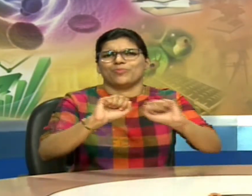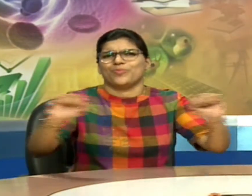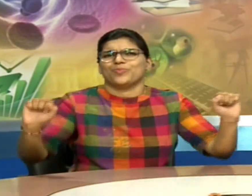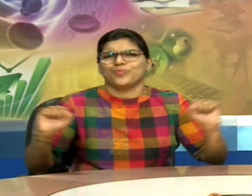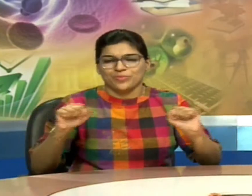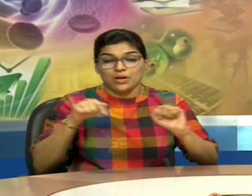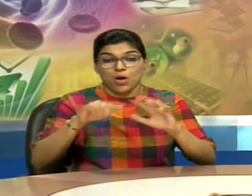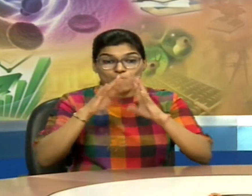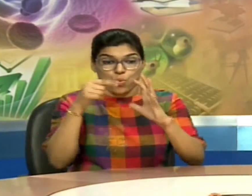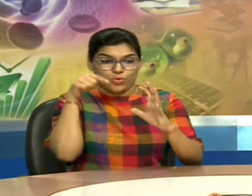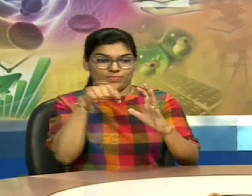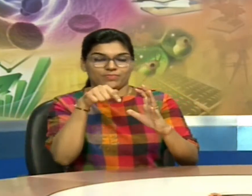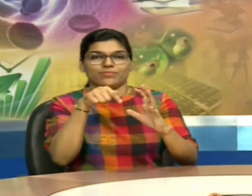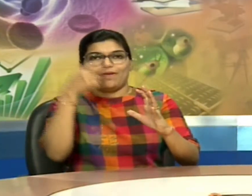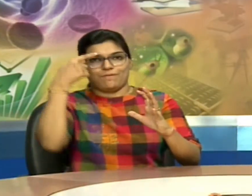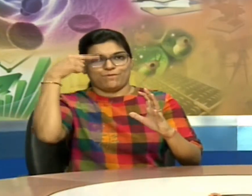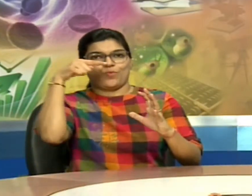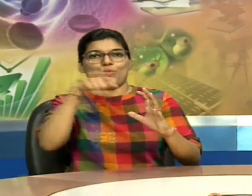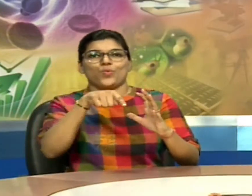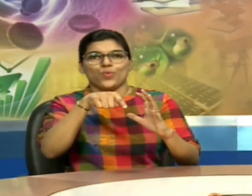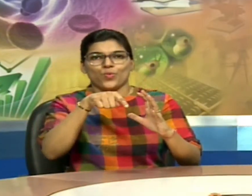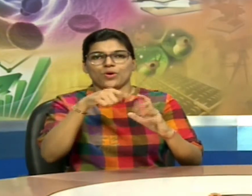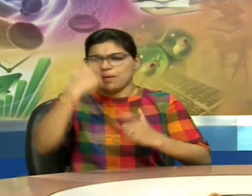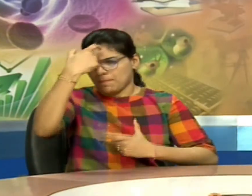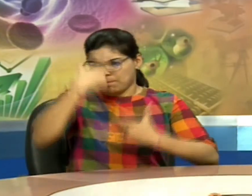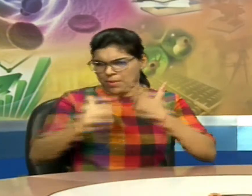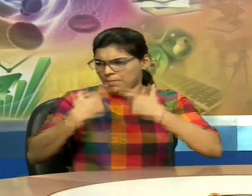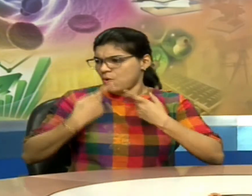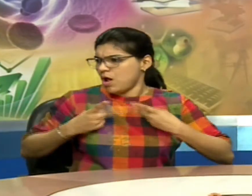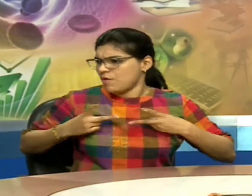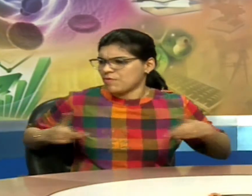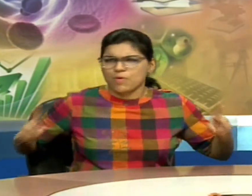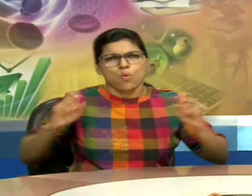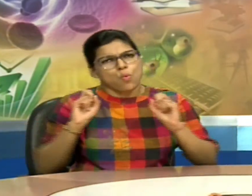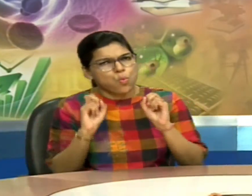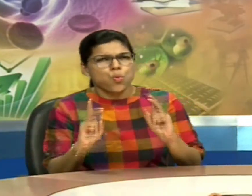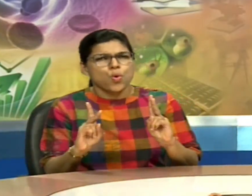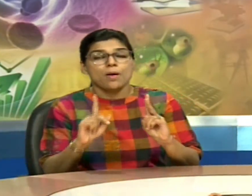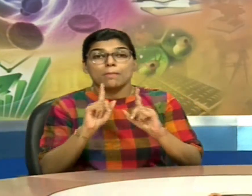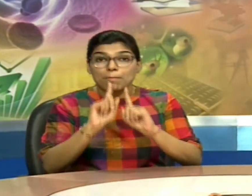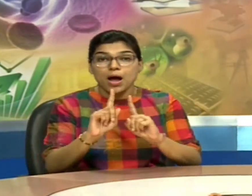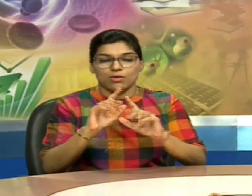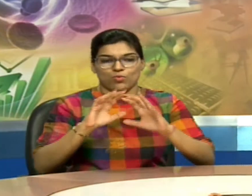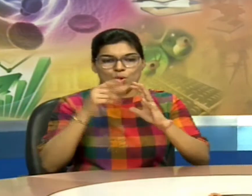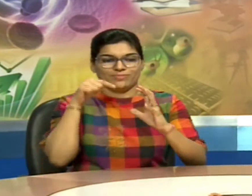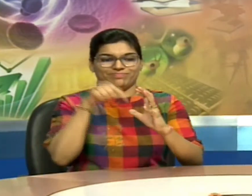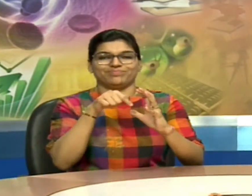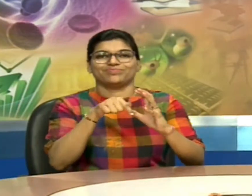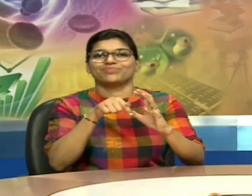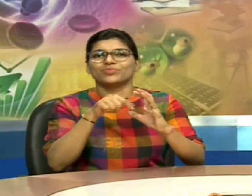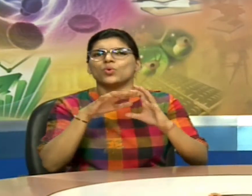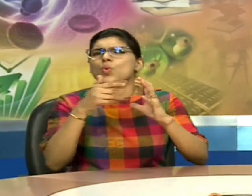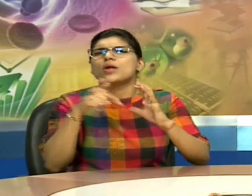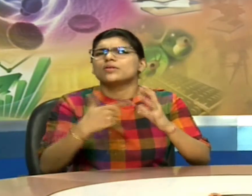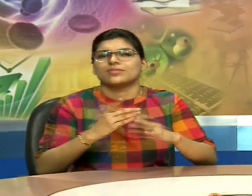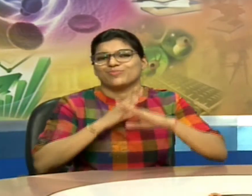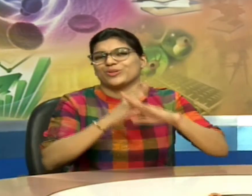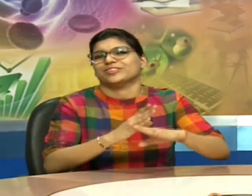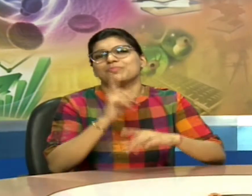the earth. Earth is our home, and we must collectively work together to protect and